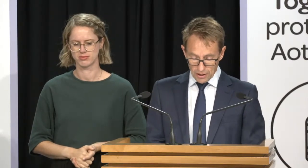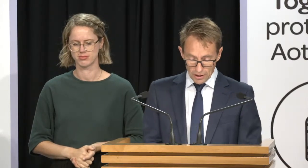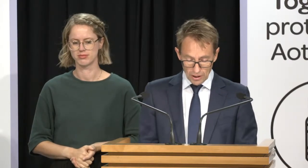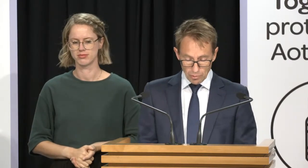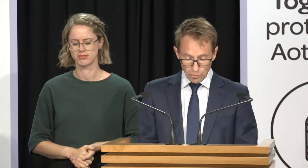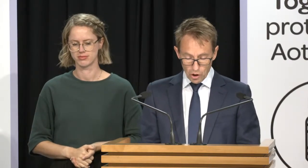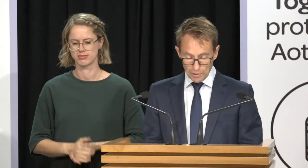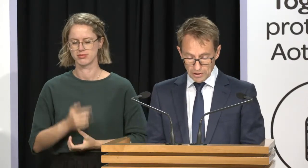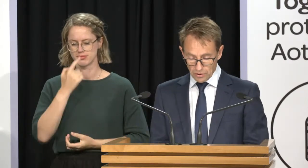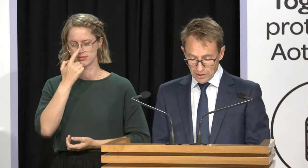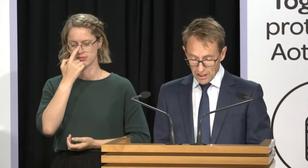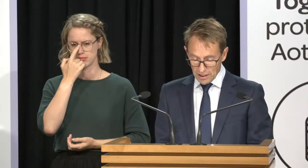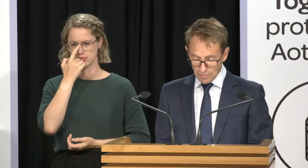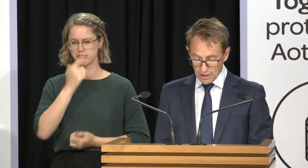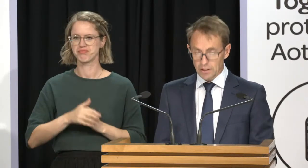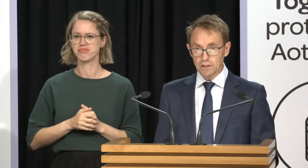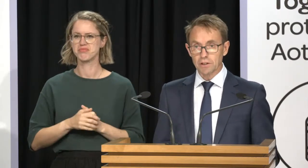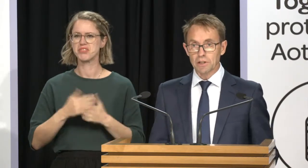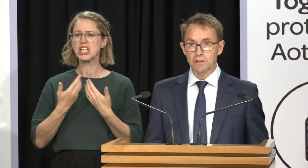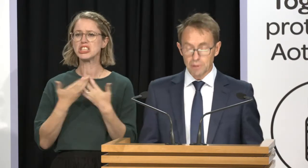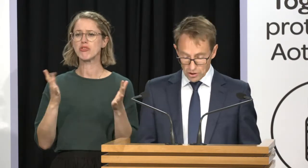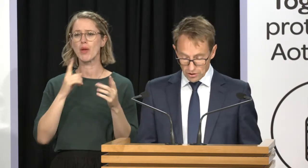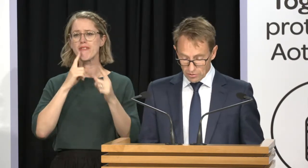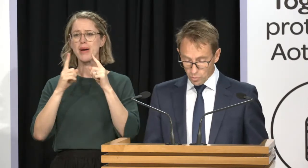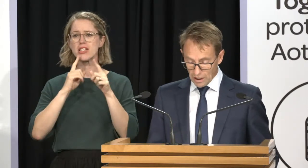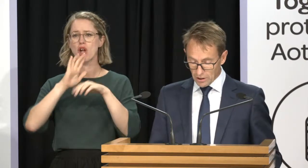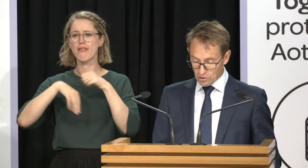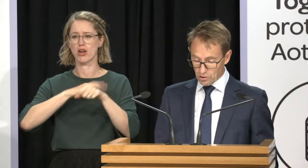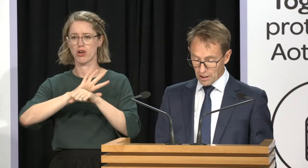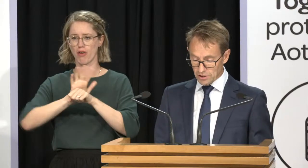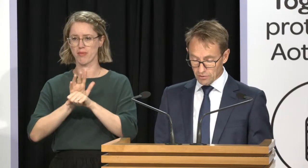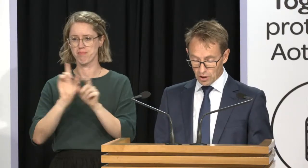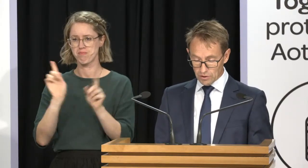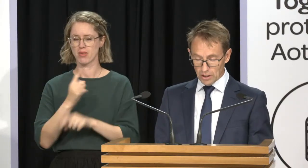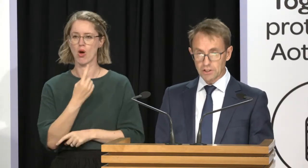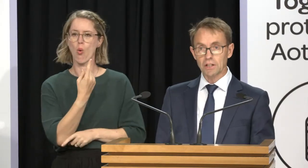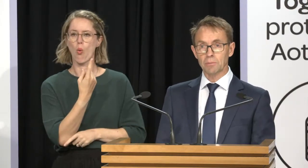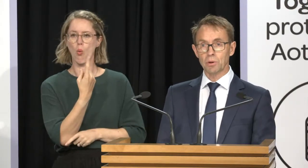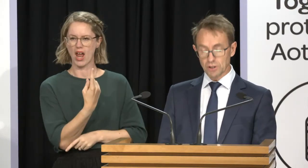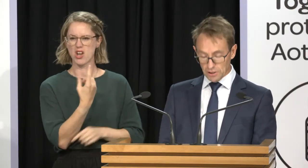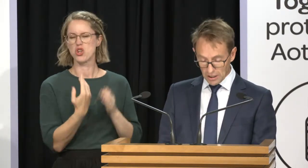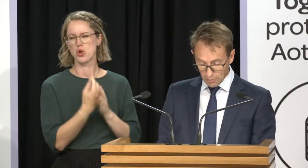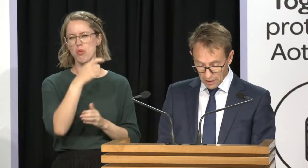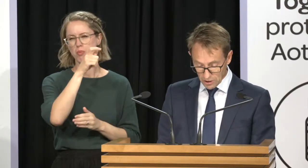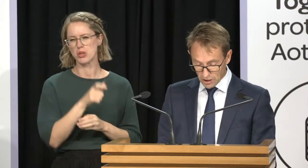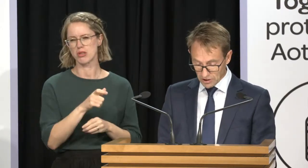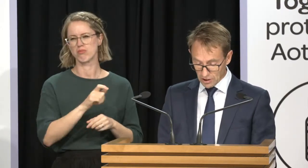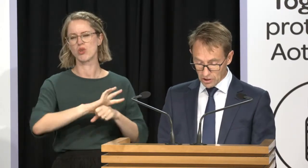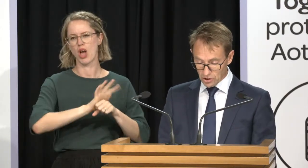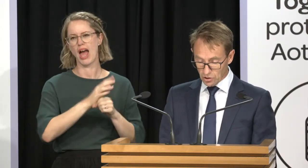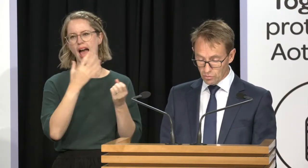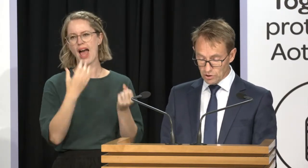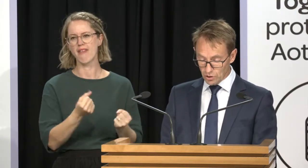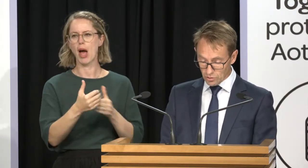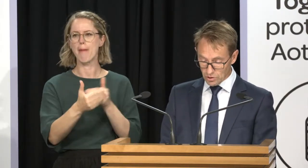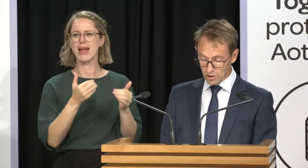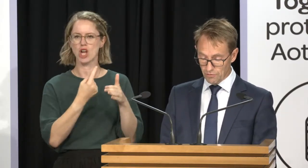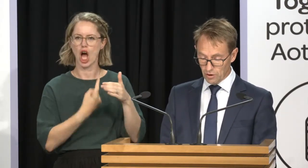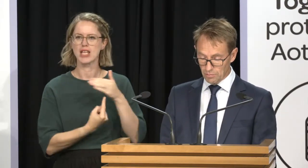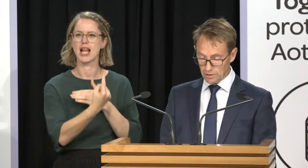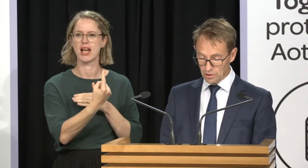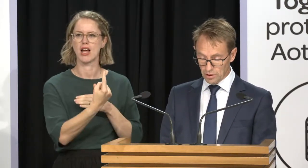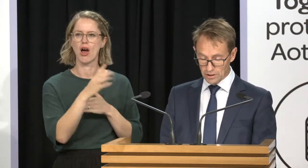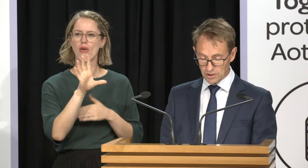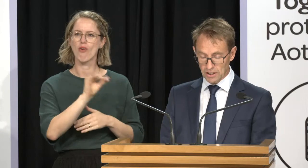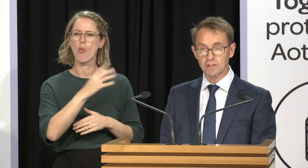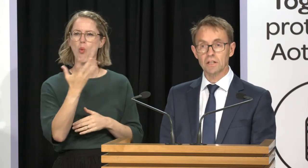Just a couple more comments on the daily update. As the Minister mentioned, there is one new case of COVID-19, a person in managed isolation who returned